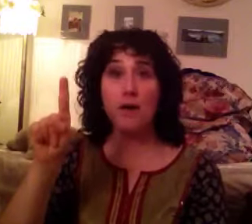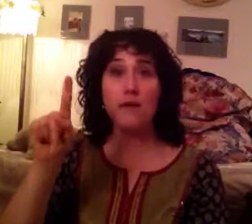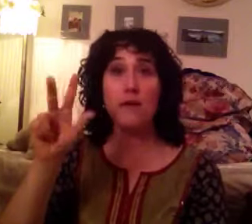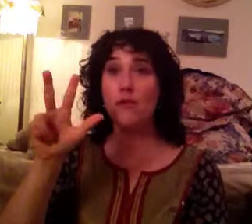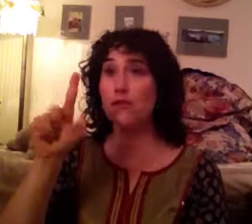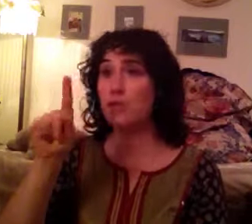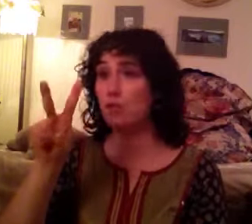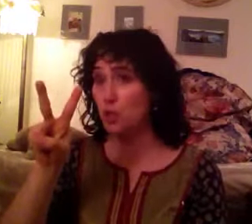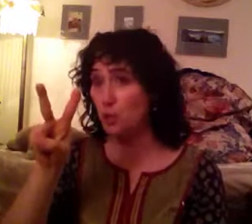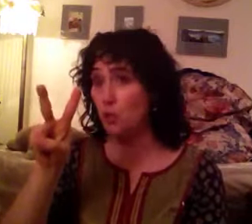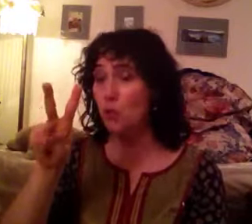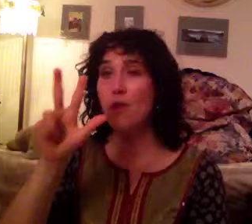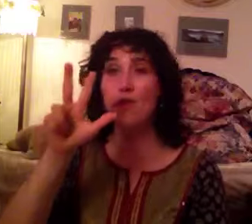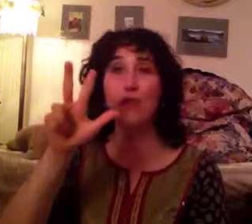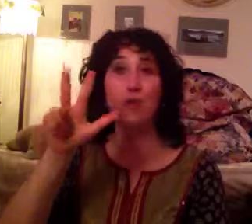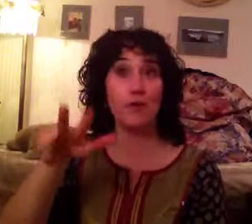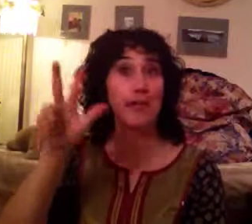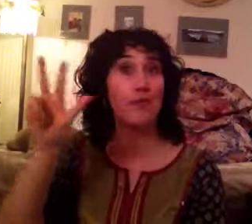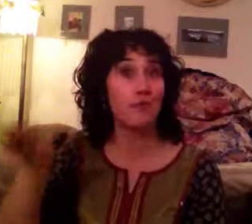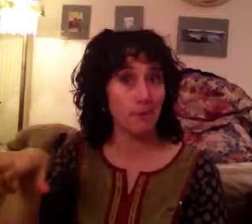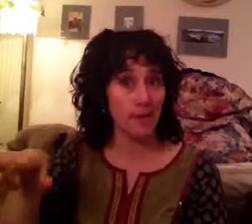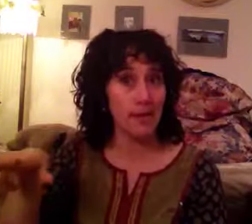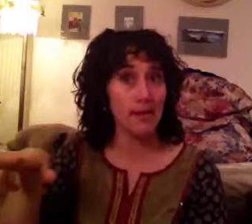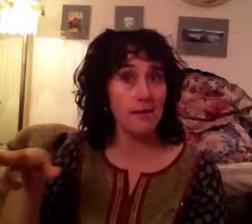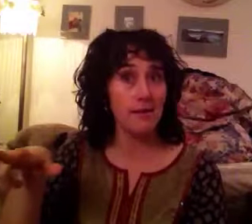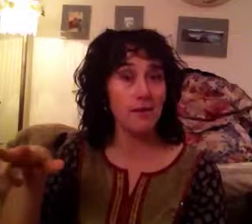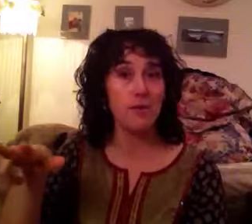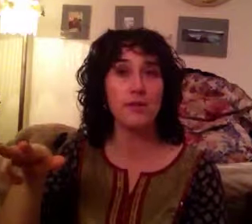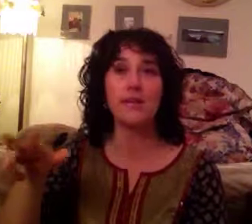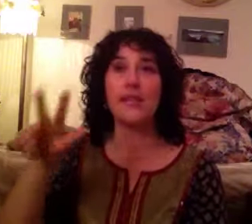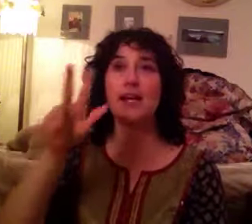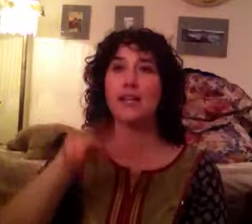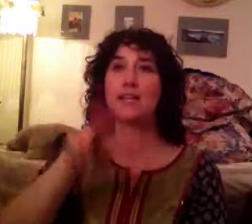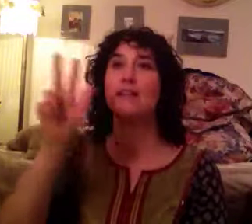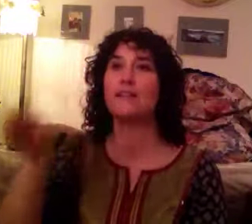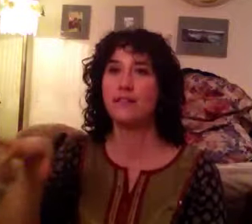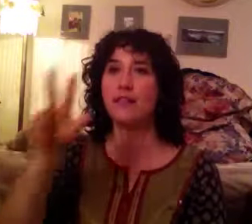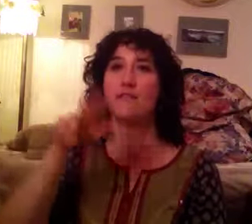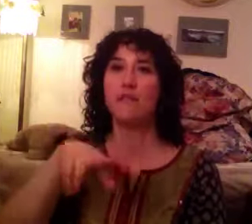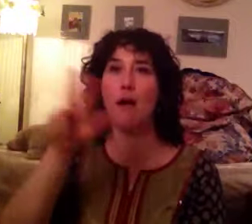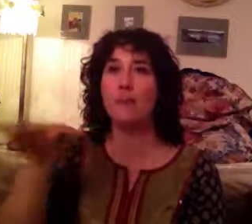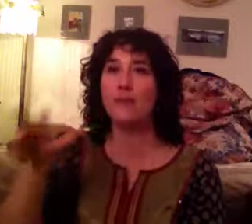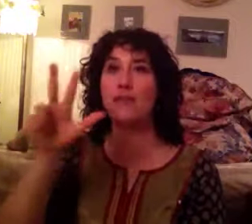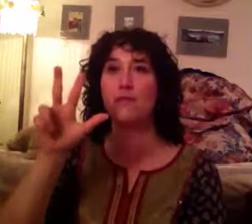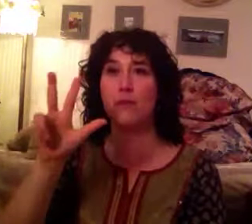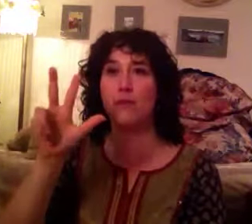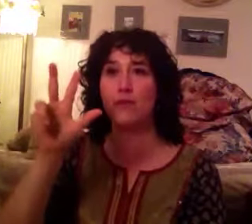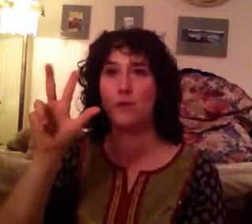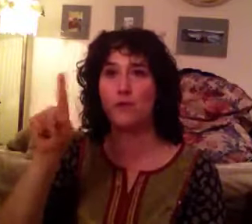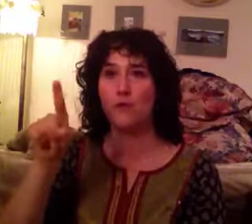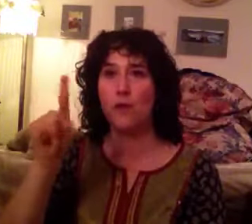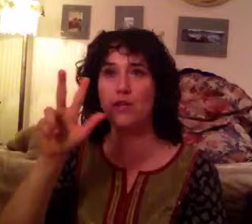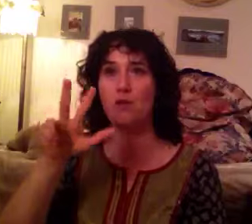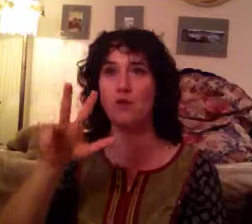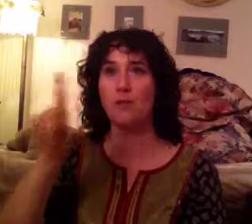31, 32, 33. Notice that it kind of does this flop instead of doing 31. You don't normally